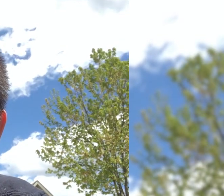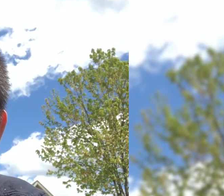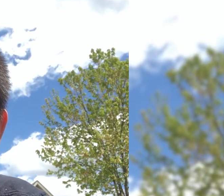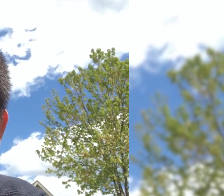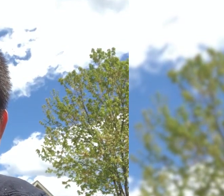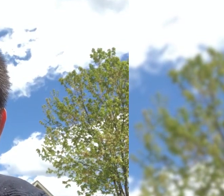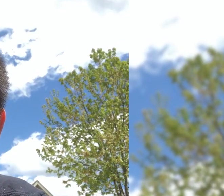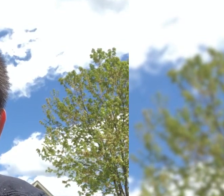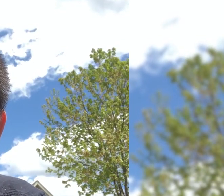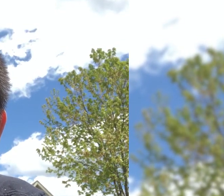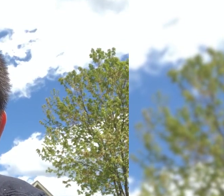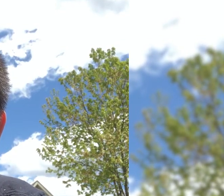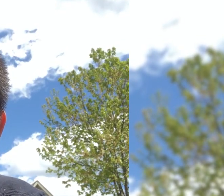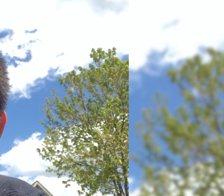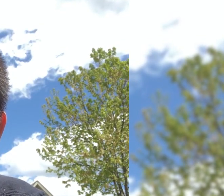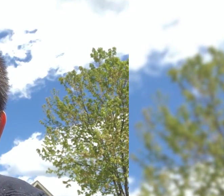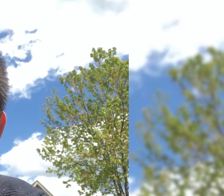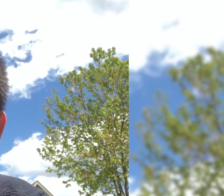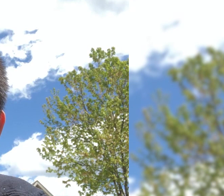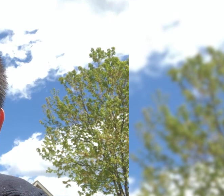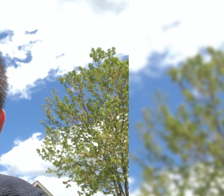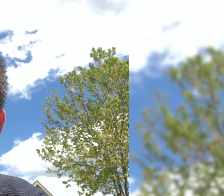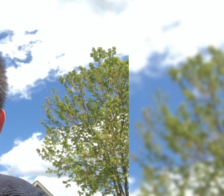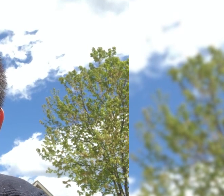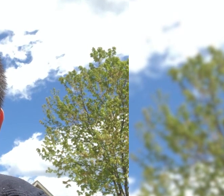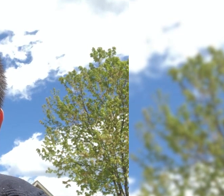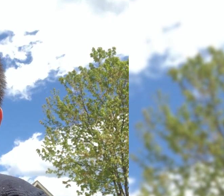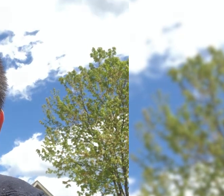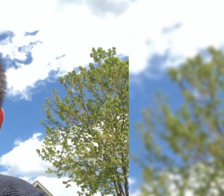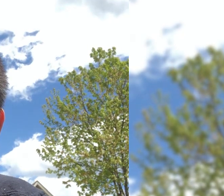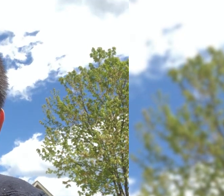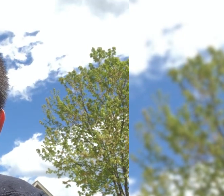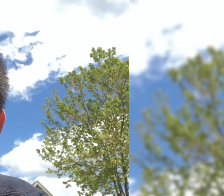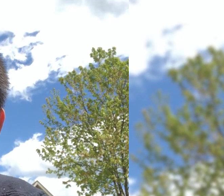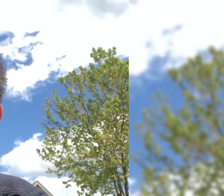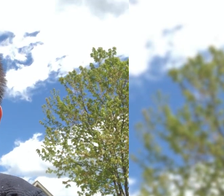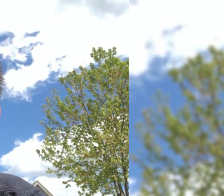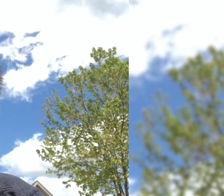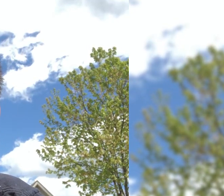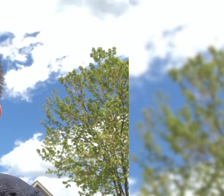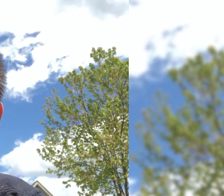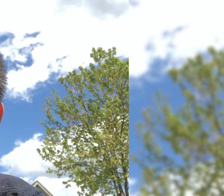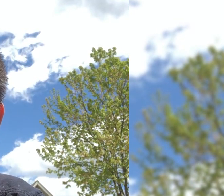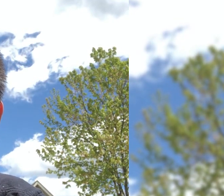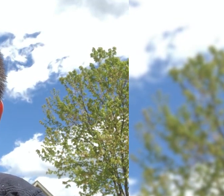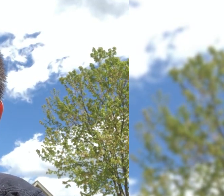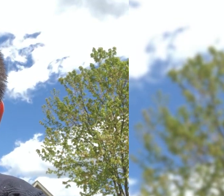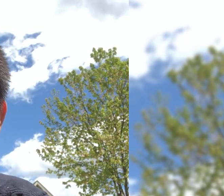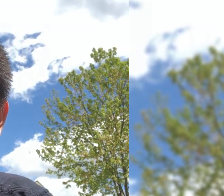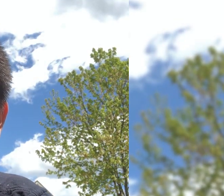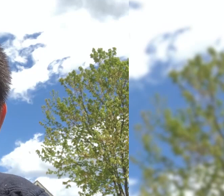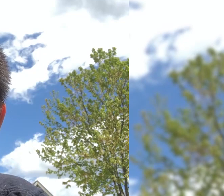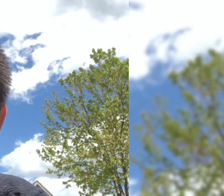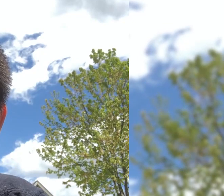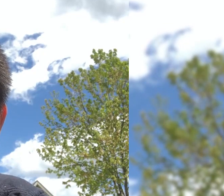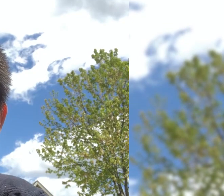A few years ago, I graduated from speech. Do you know that well over 3,000 students currently receive speech, language,